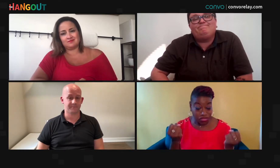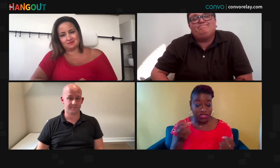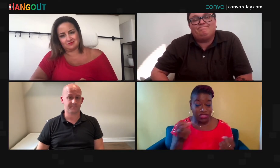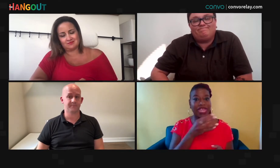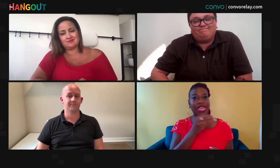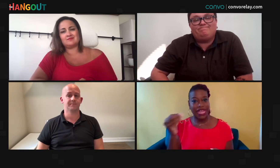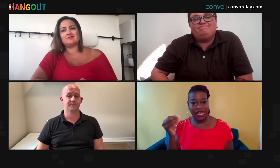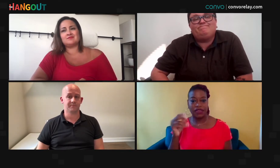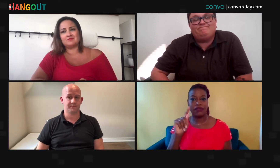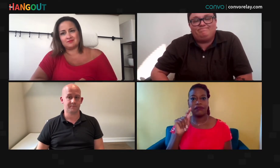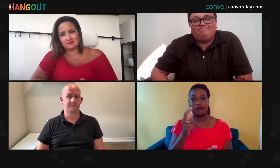dismantle mental health